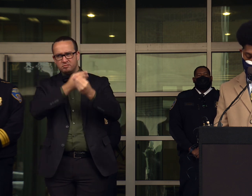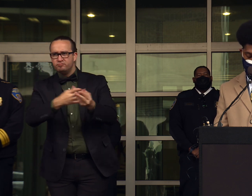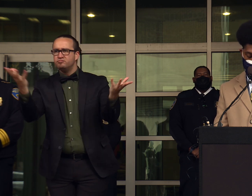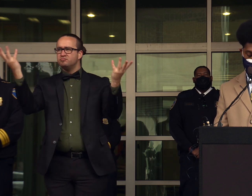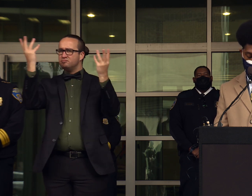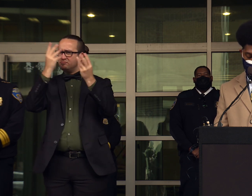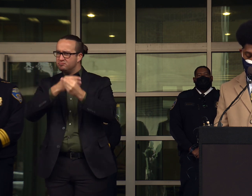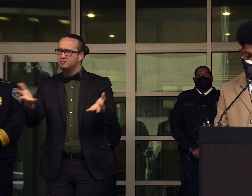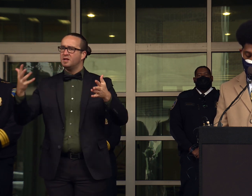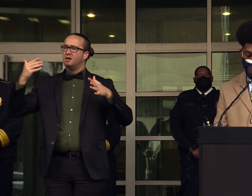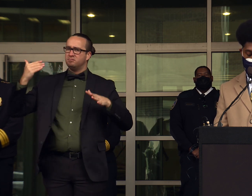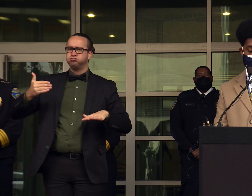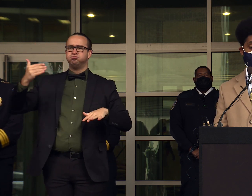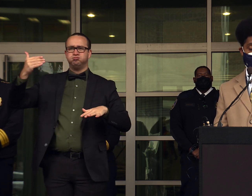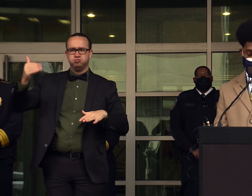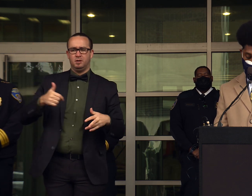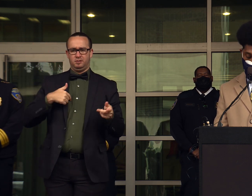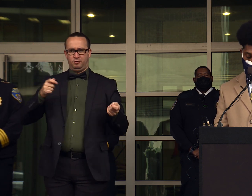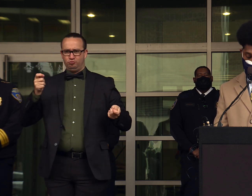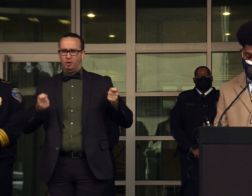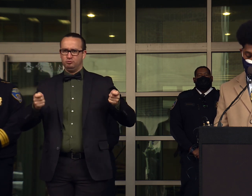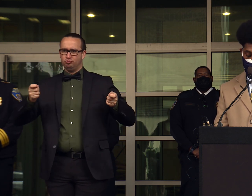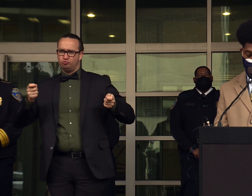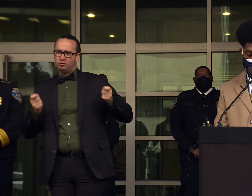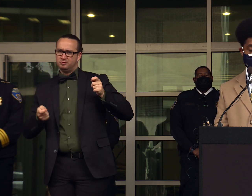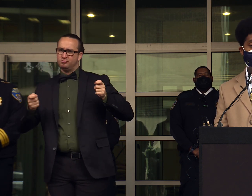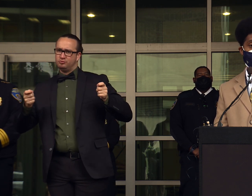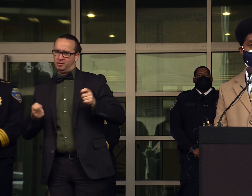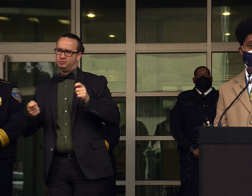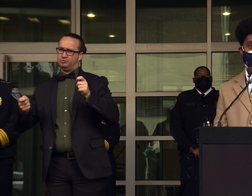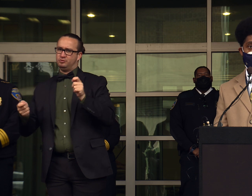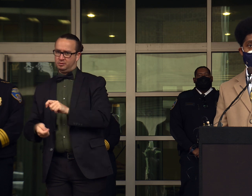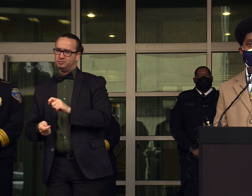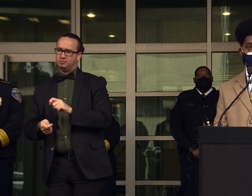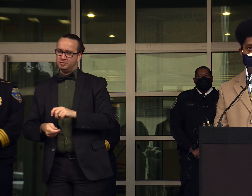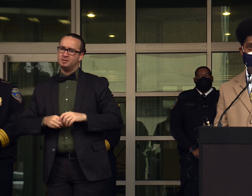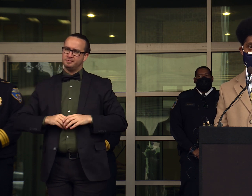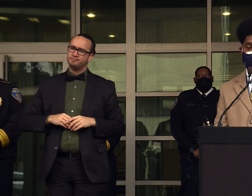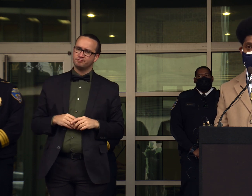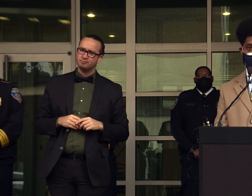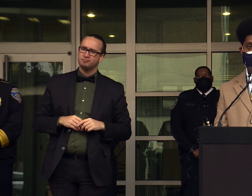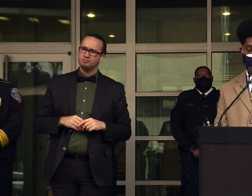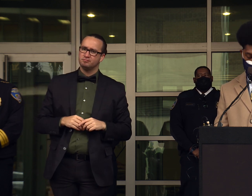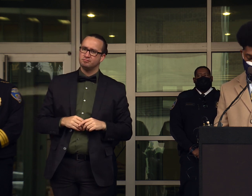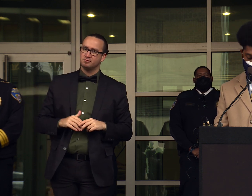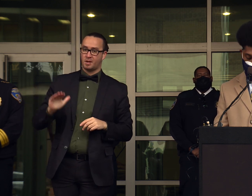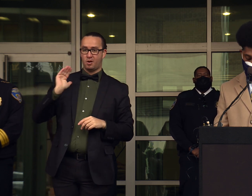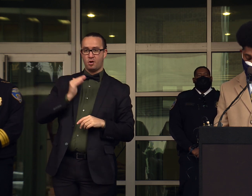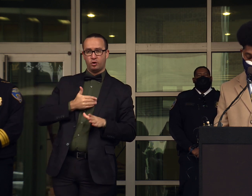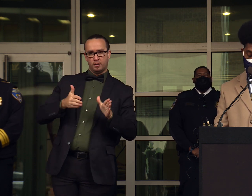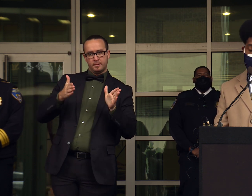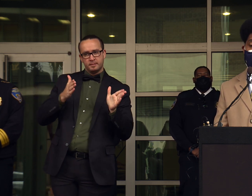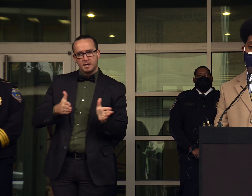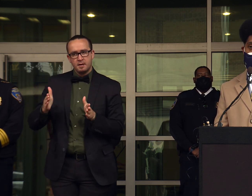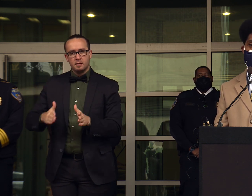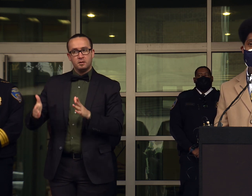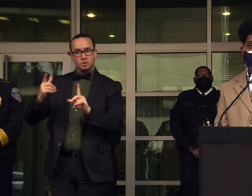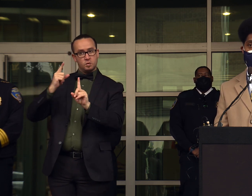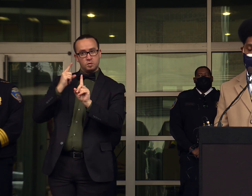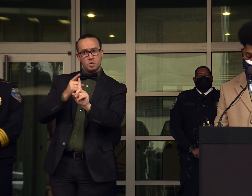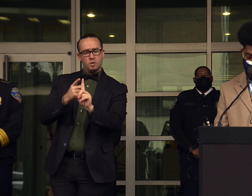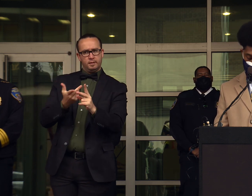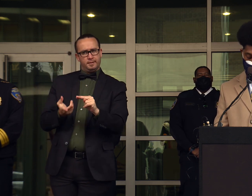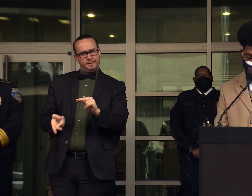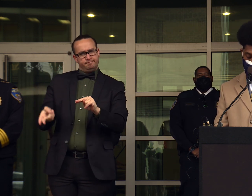stat meetings I am holding and the city stat process to increase accountability for this strategy in all of our agencies. I will